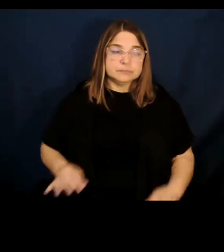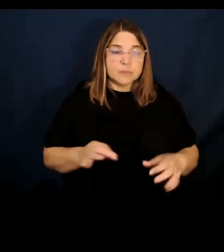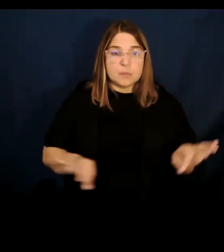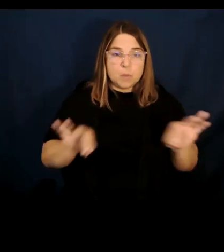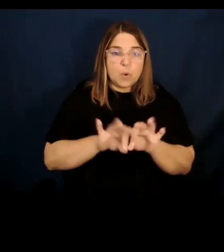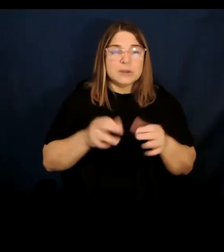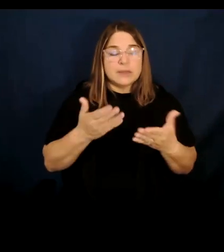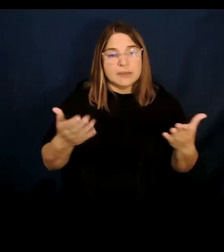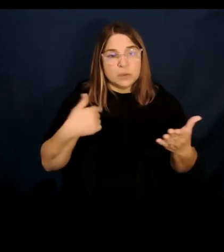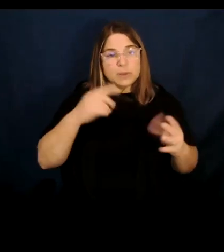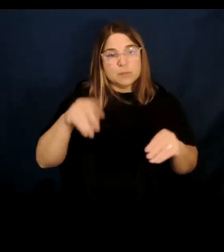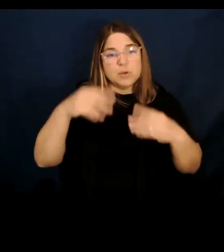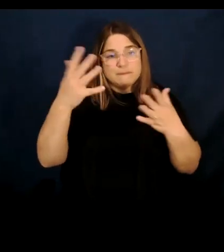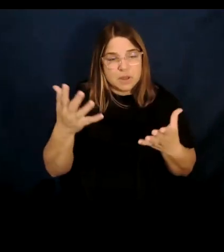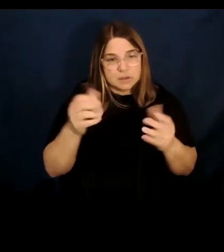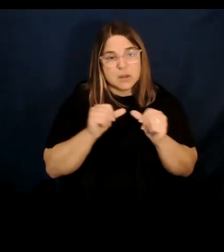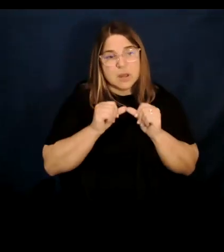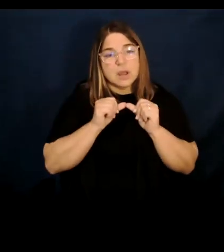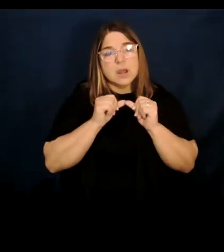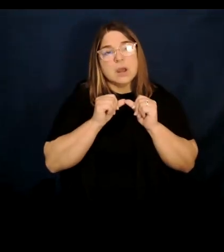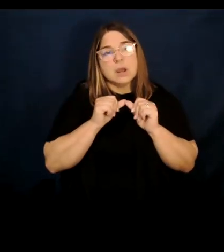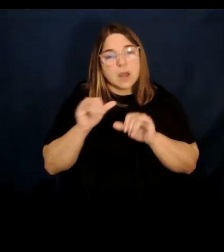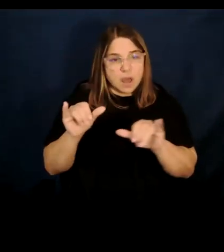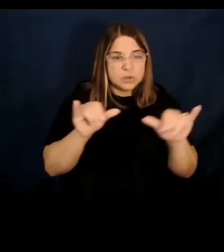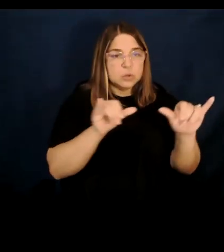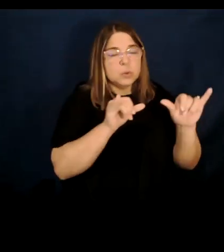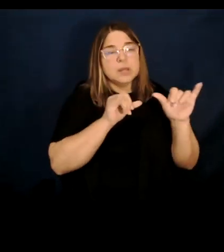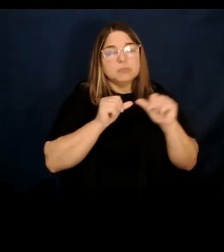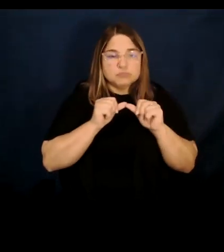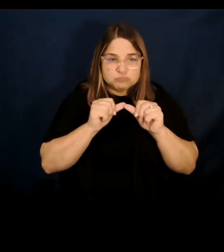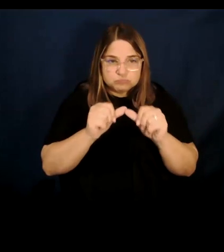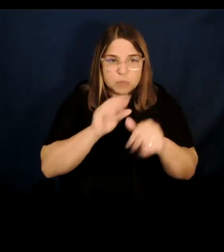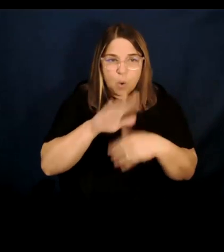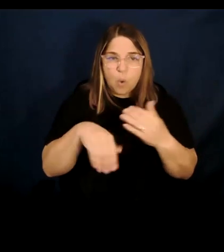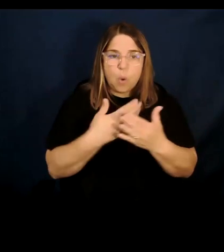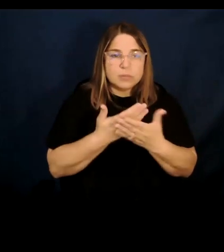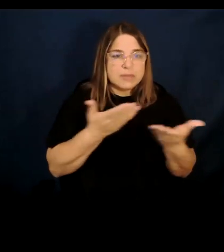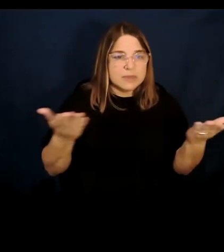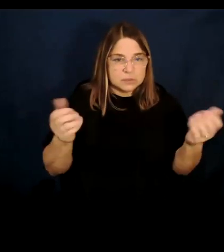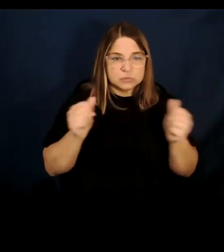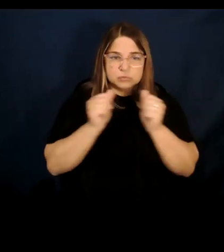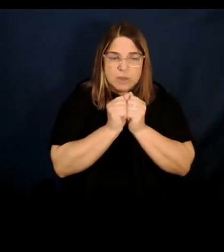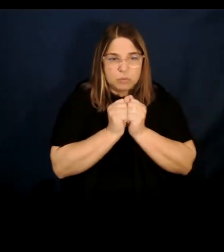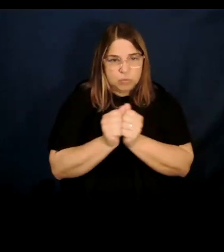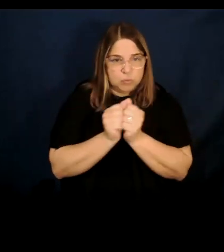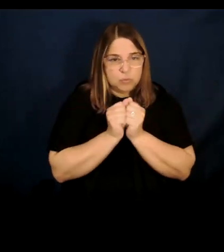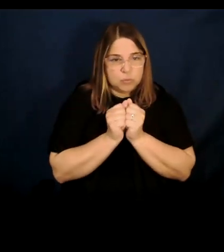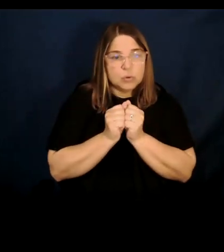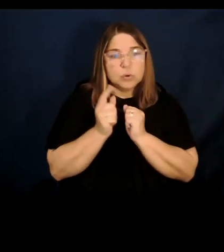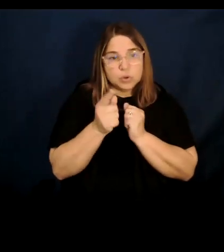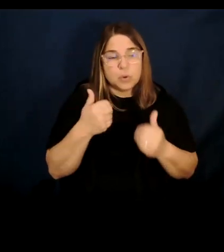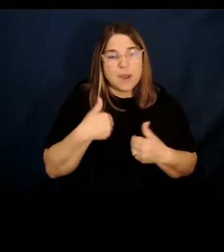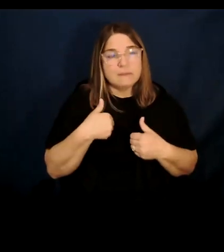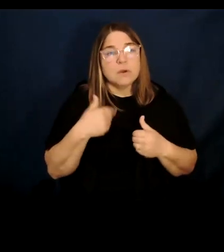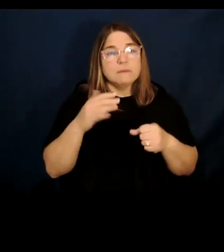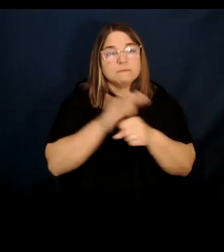is the continuity of bringing all of these thoughts together so that you have a comprehensive